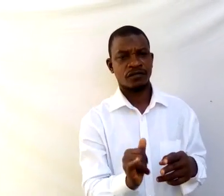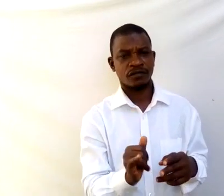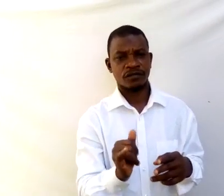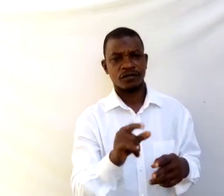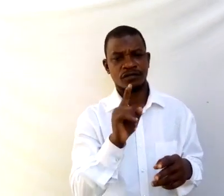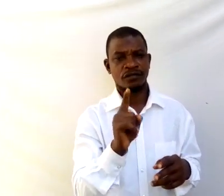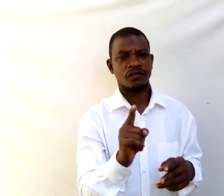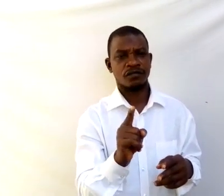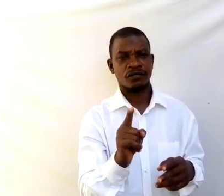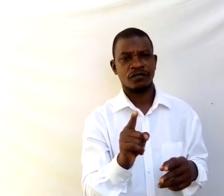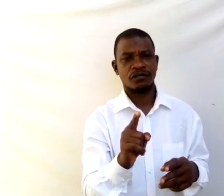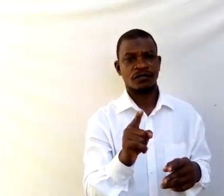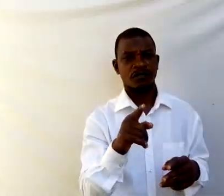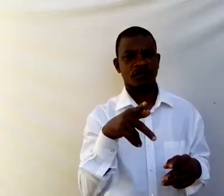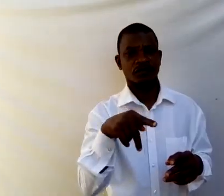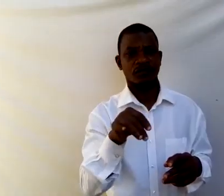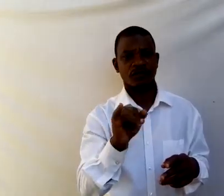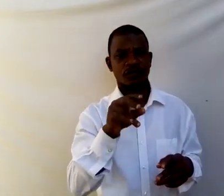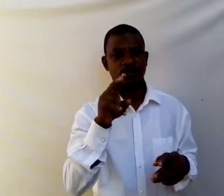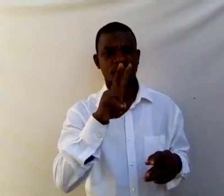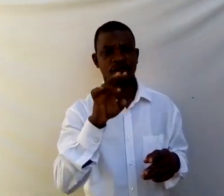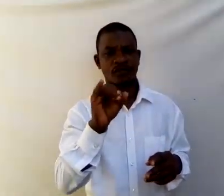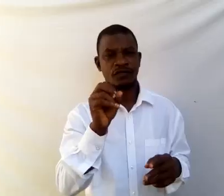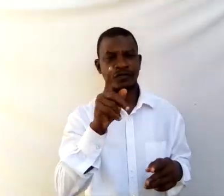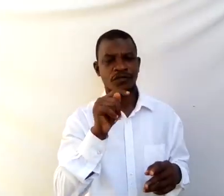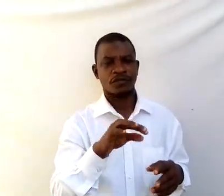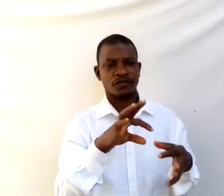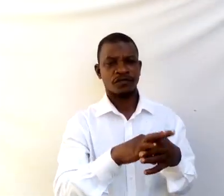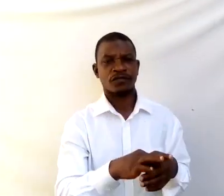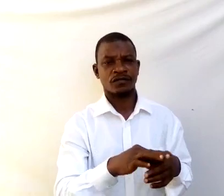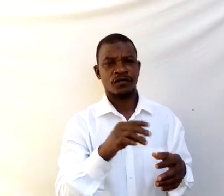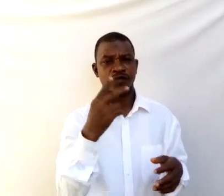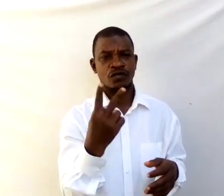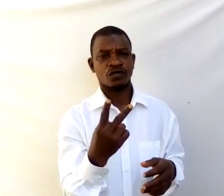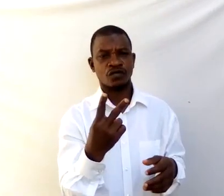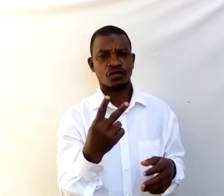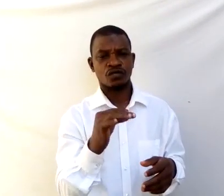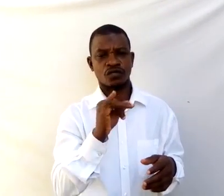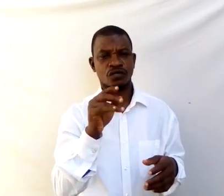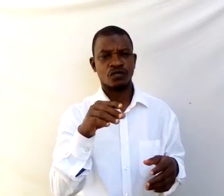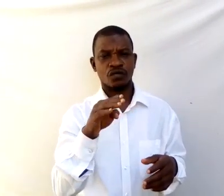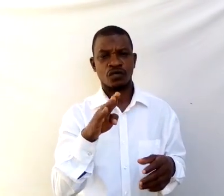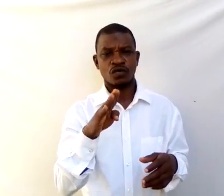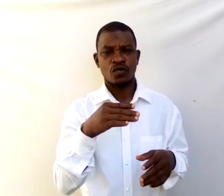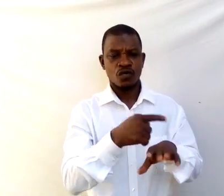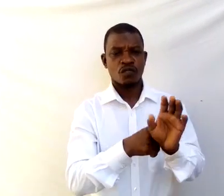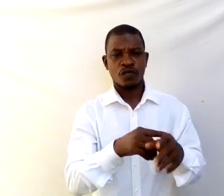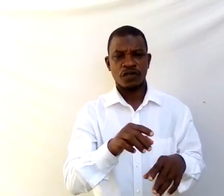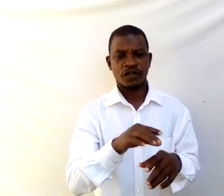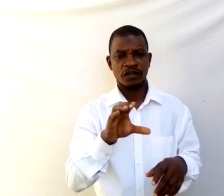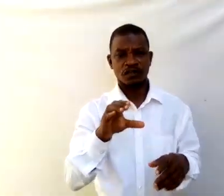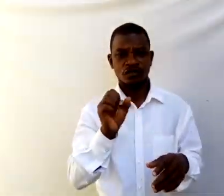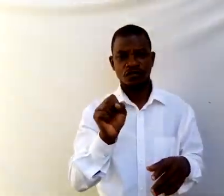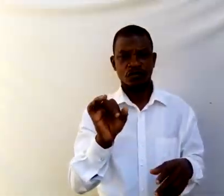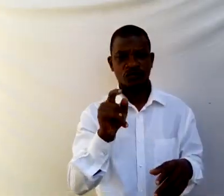1. Pivot joints. 2. Ball and socket joints.